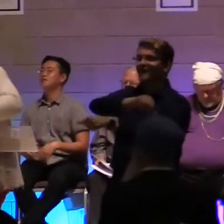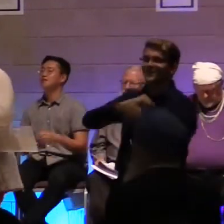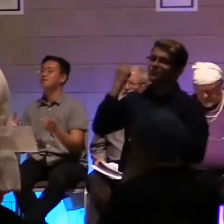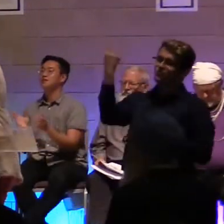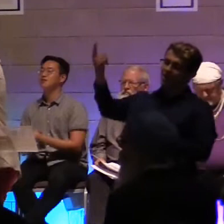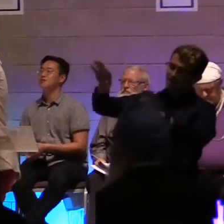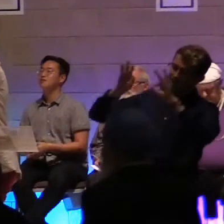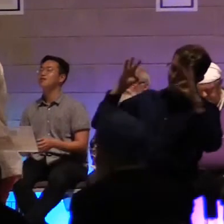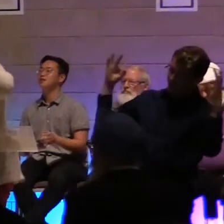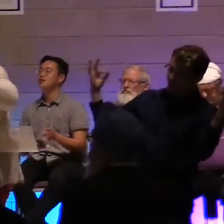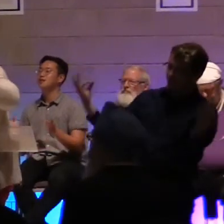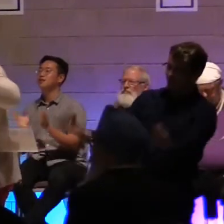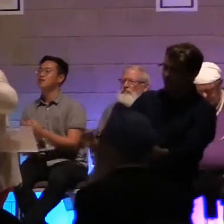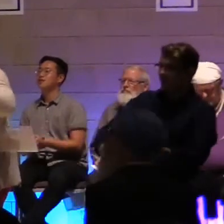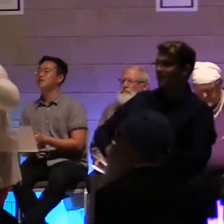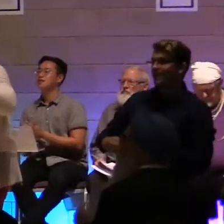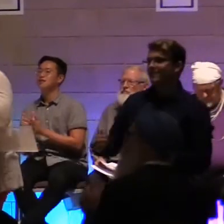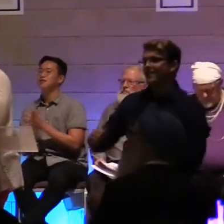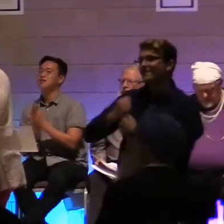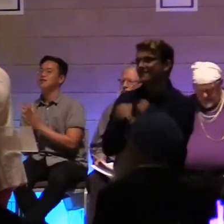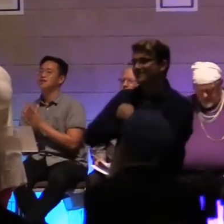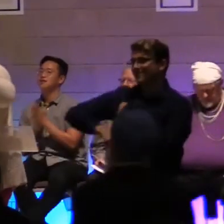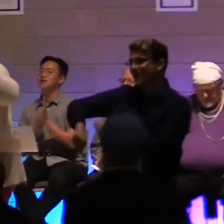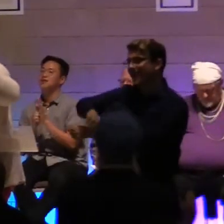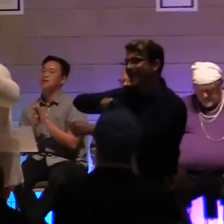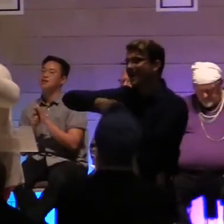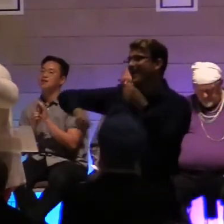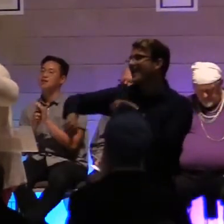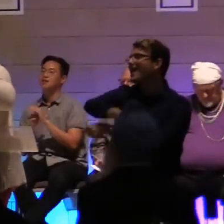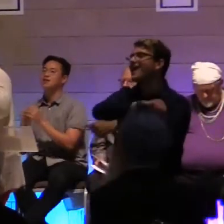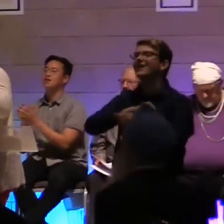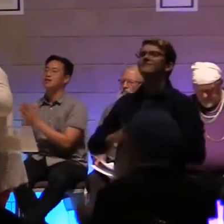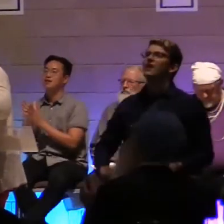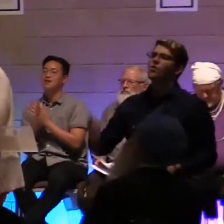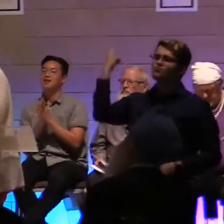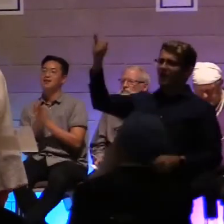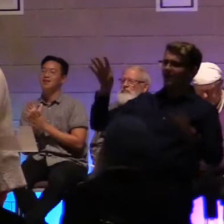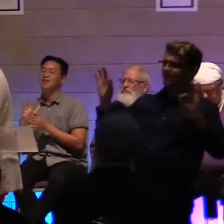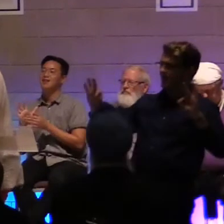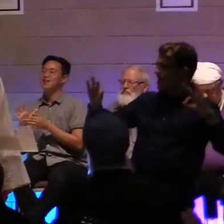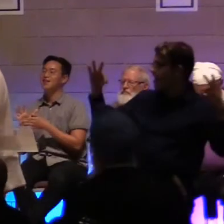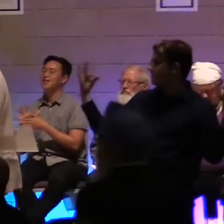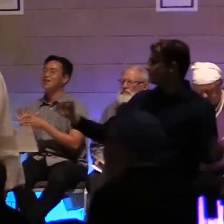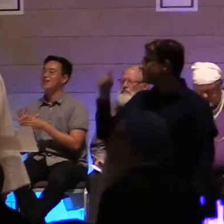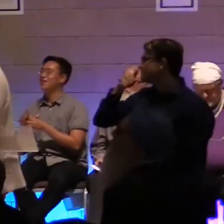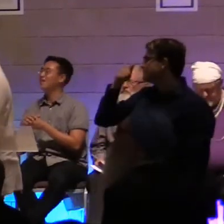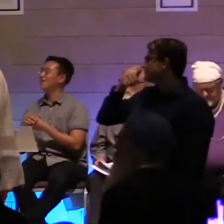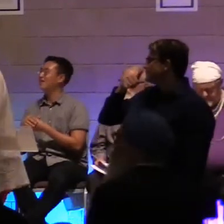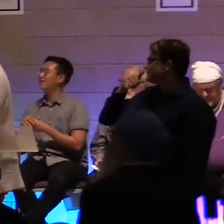Come on, one family. Take it home, man. Come on, y'all.